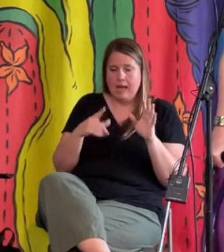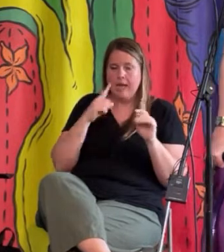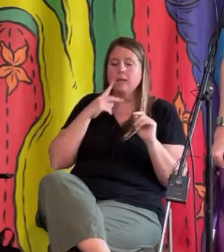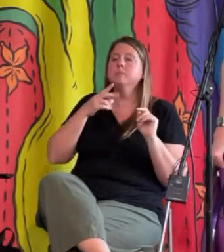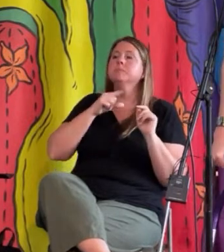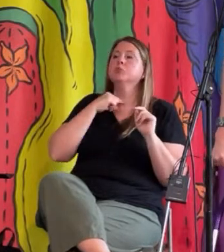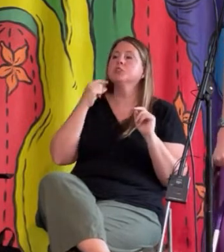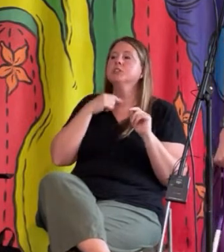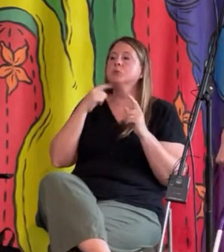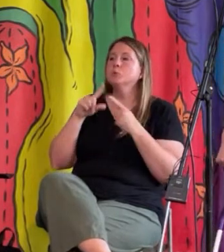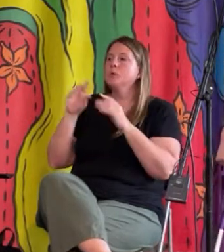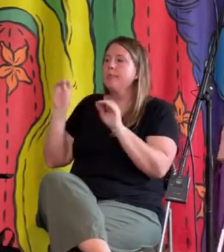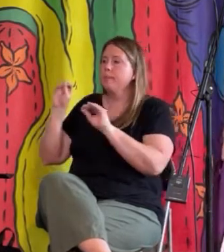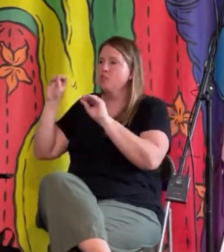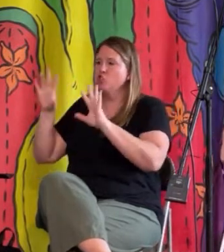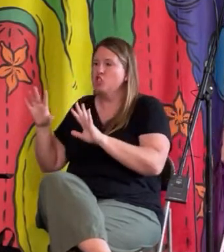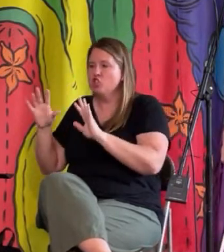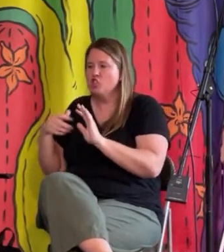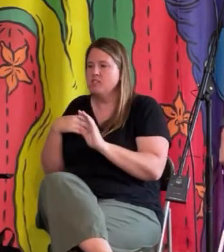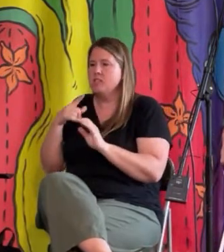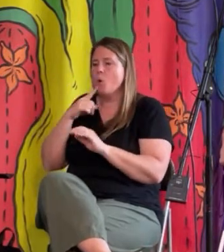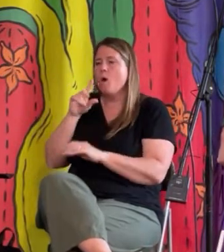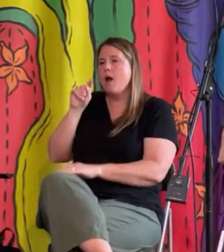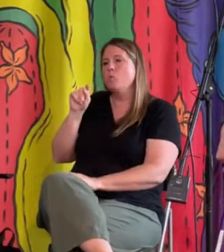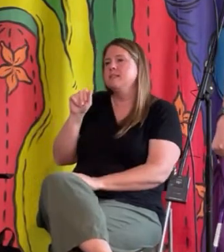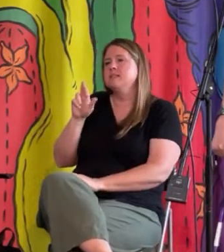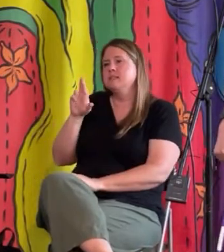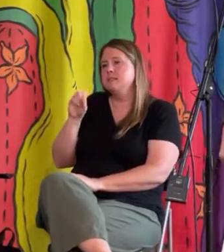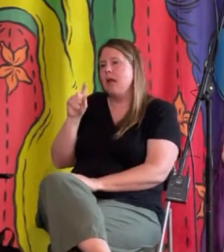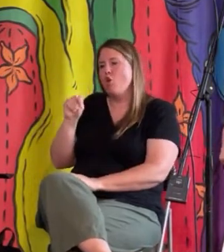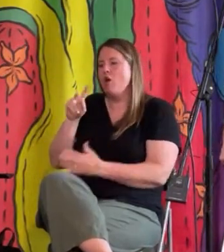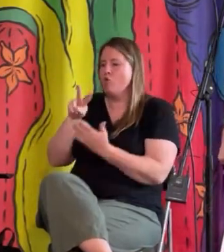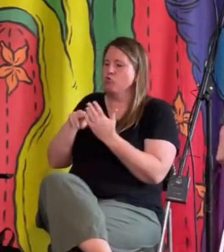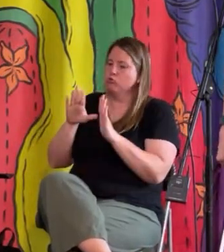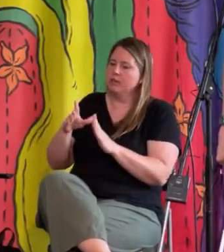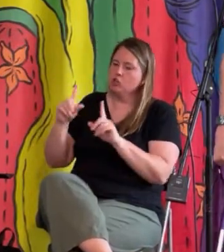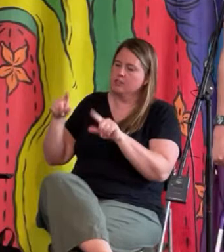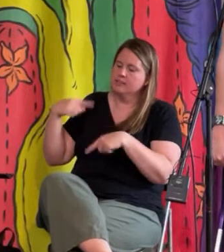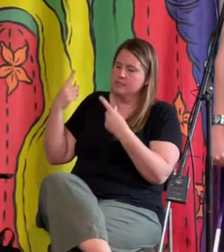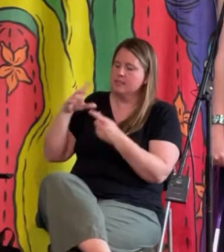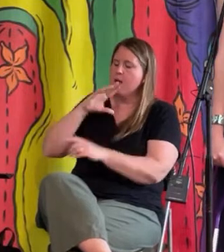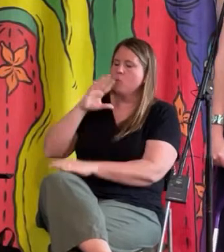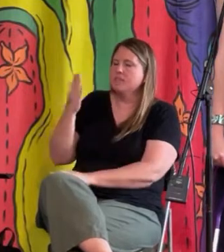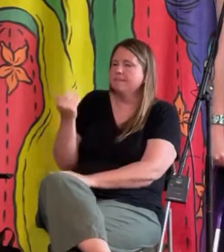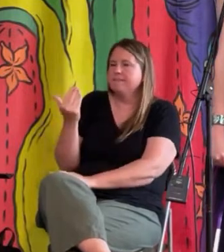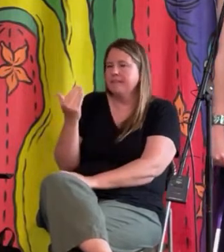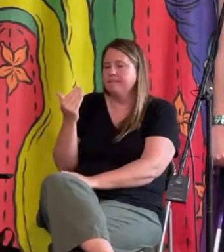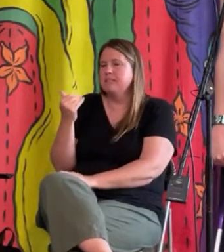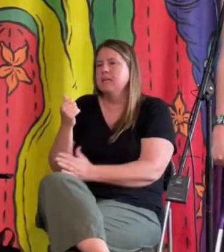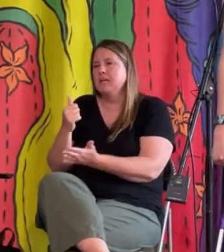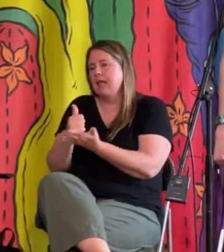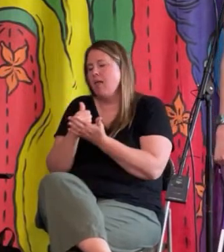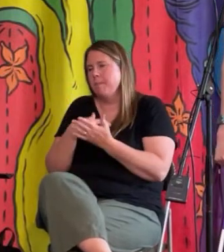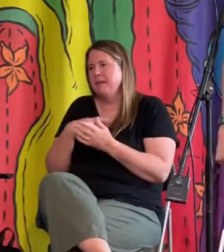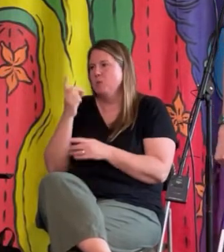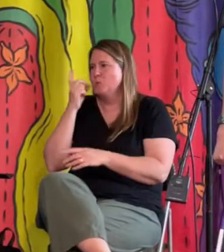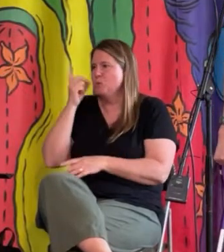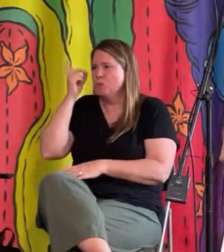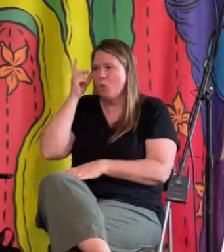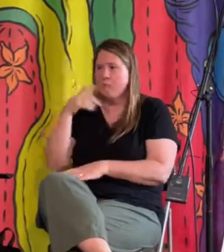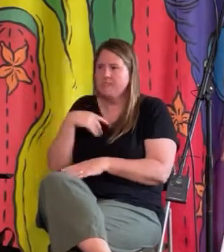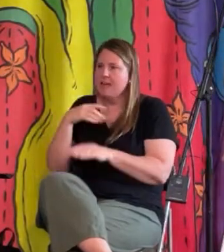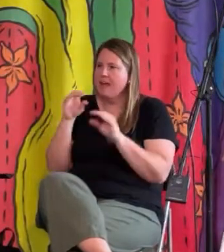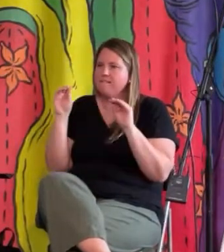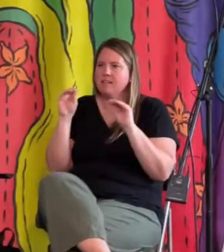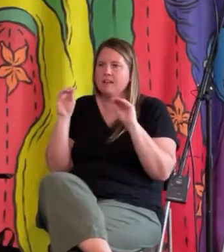I've been a tarot reader since I was about 15. It served me well in dorms where I had nothing really fun to